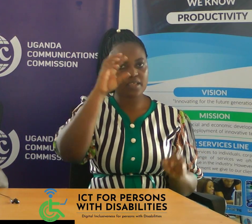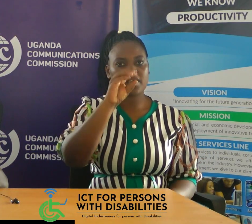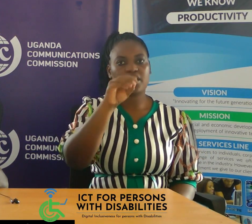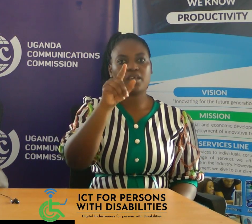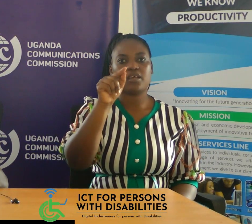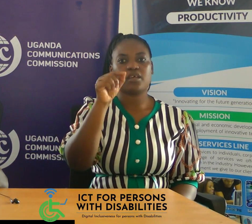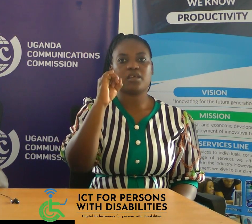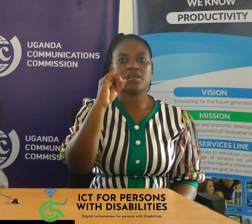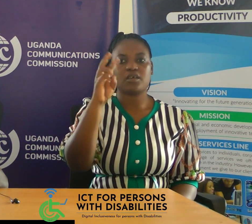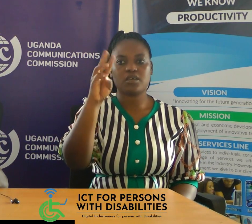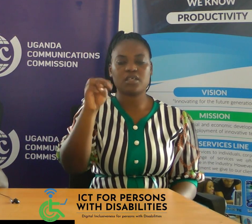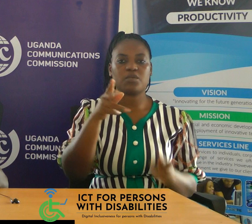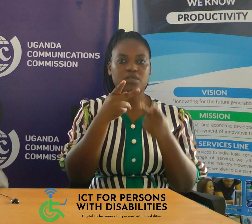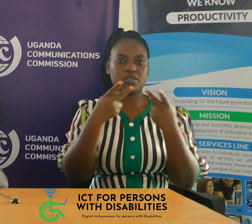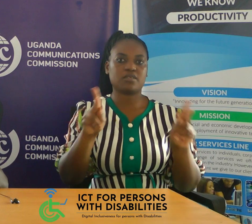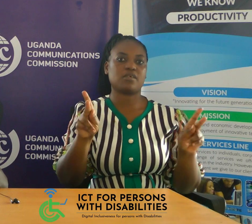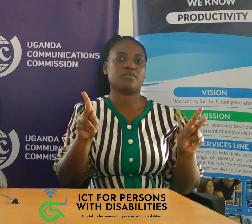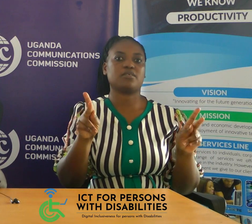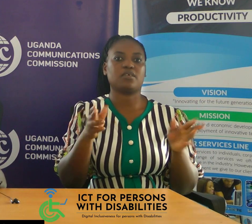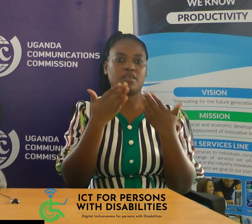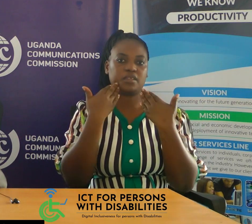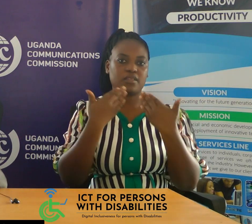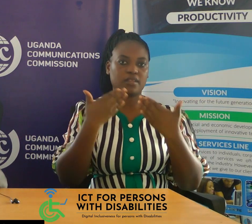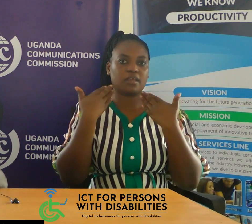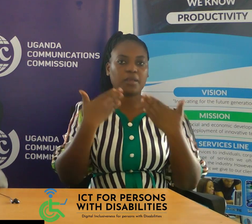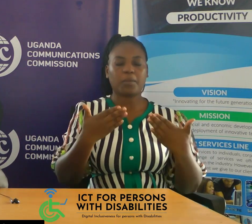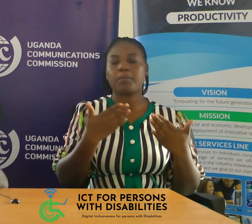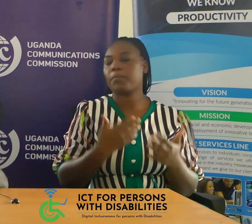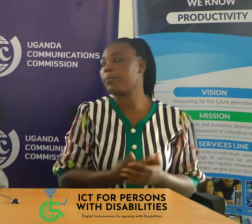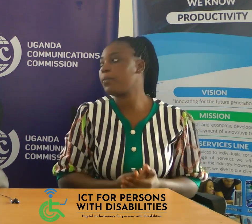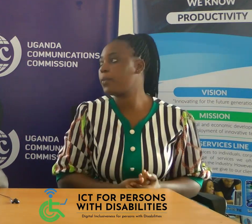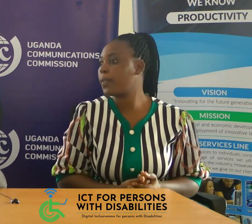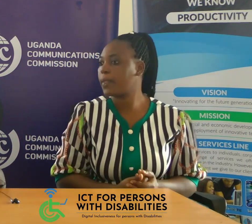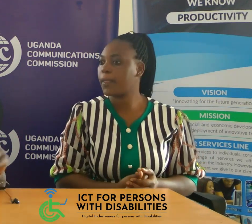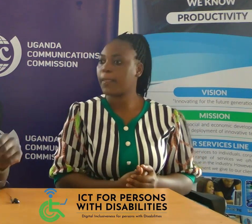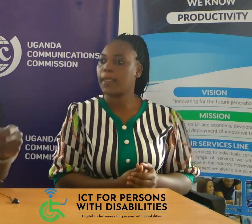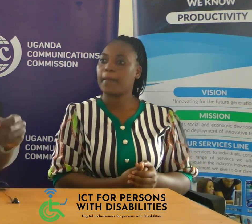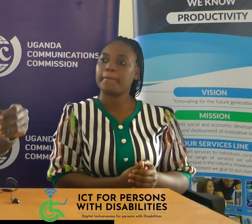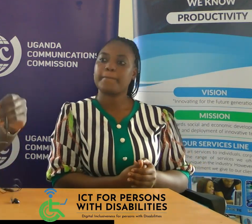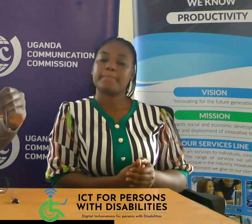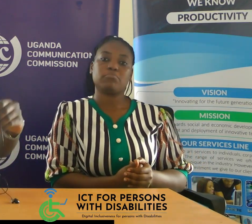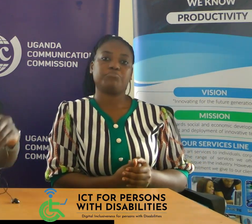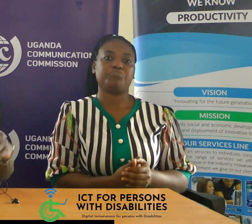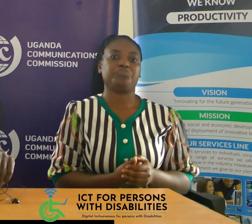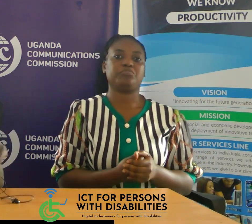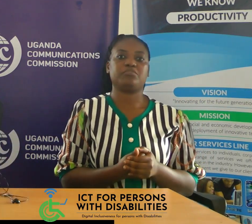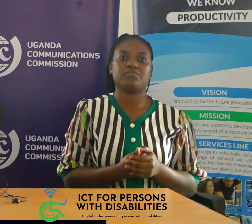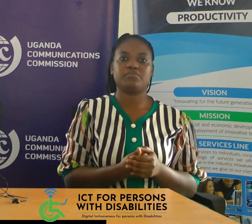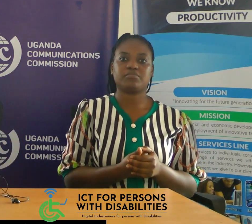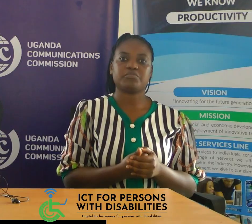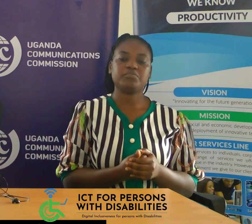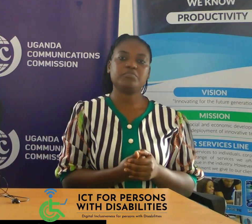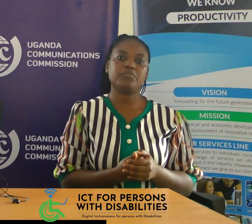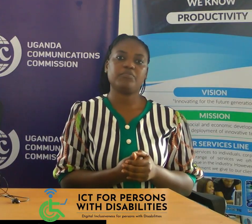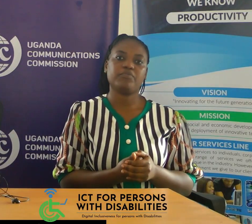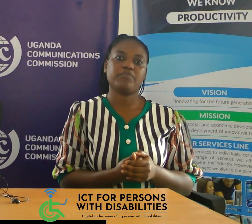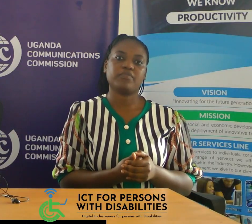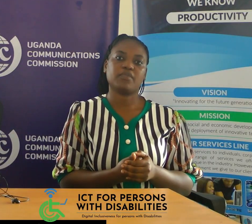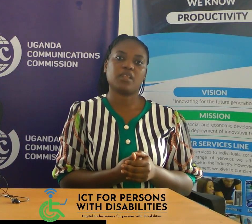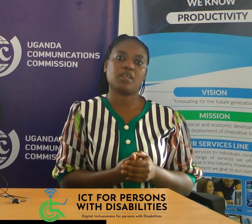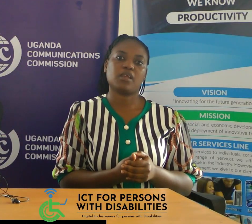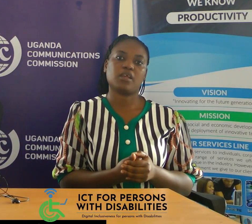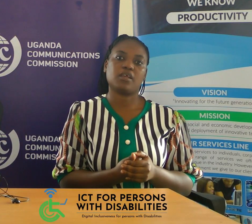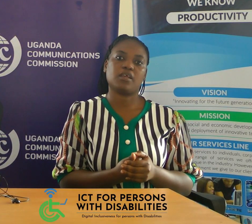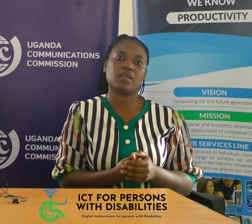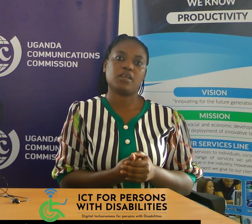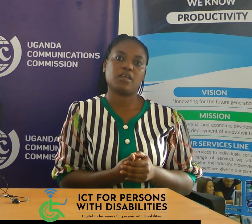Tim, we can start. Thank you. Good afternoon, everyone. My name is Otim, John